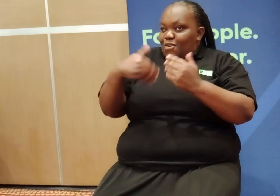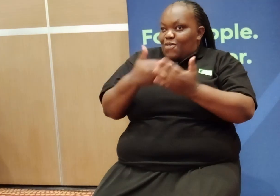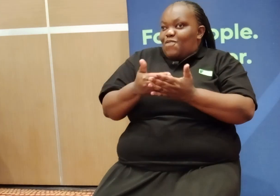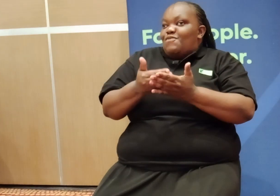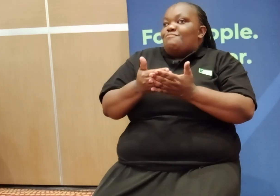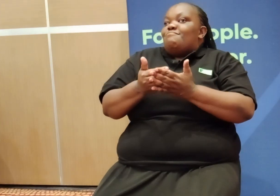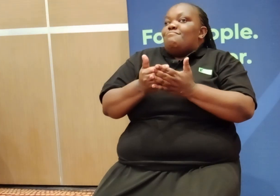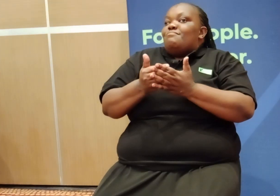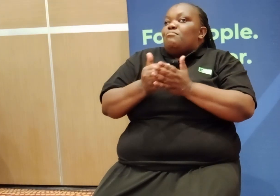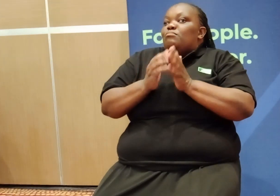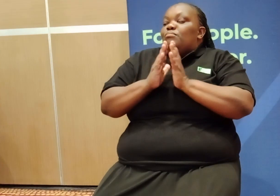Tim.